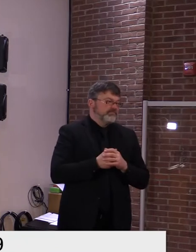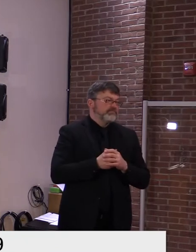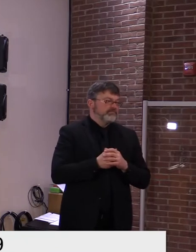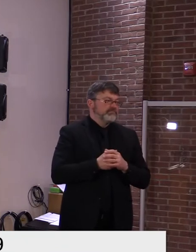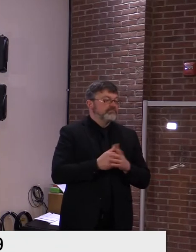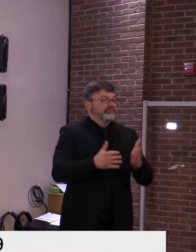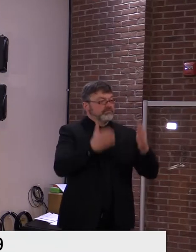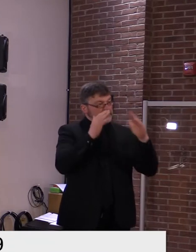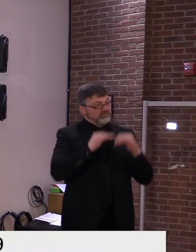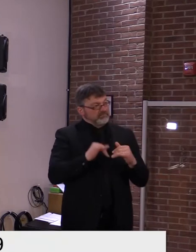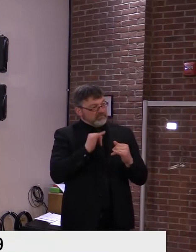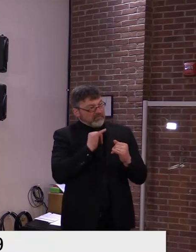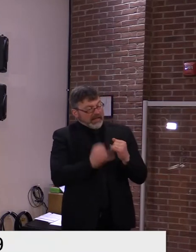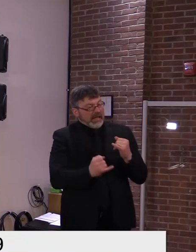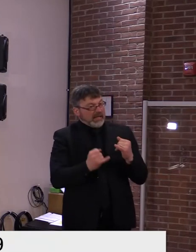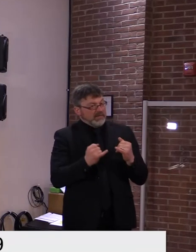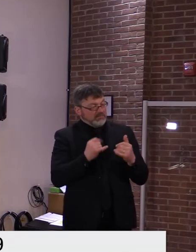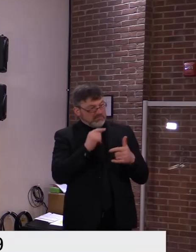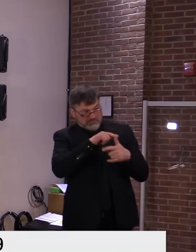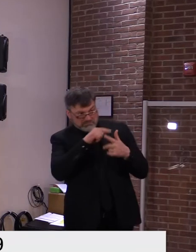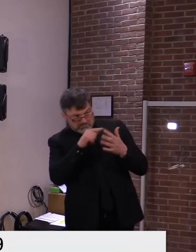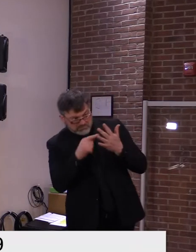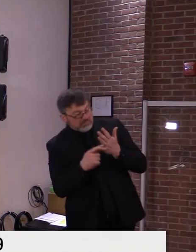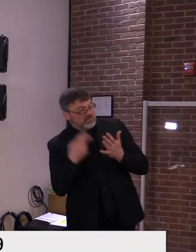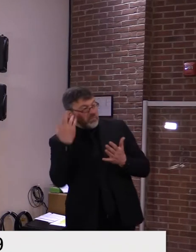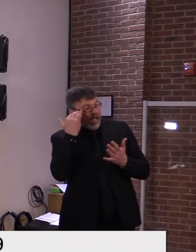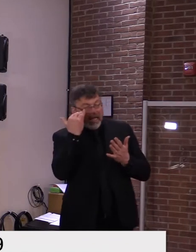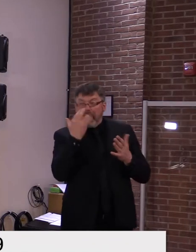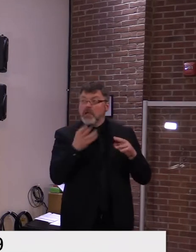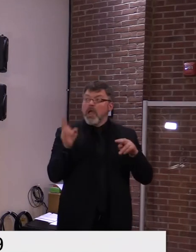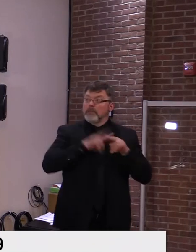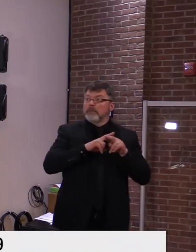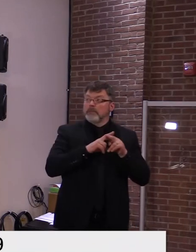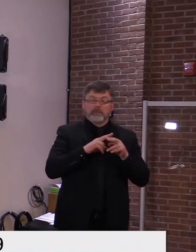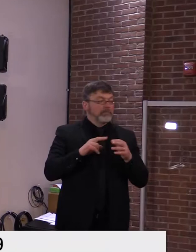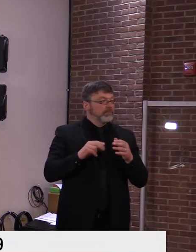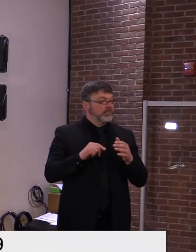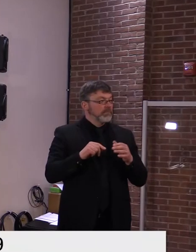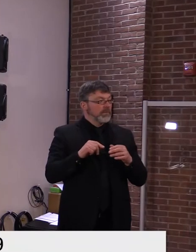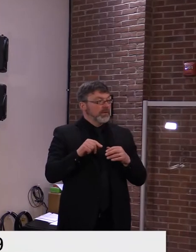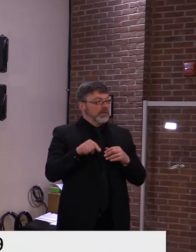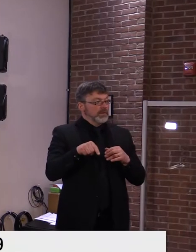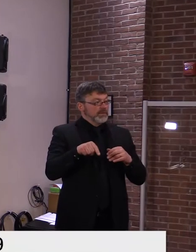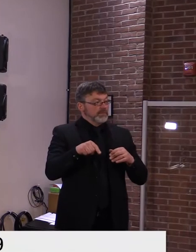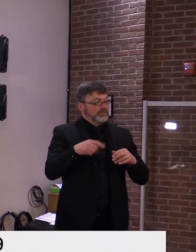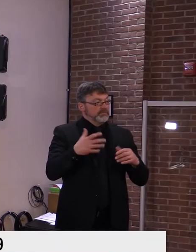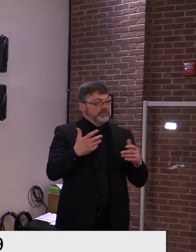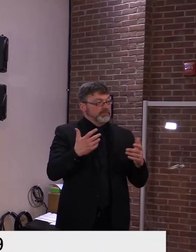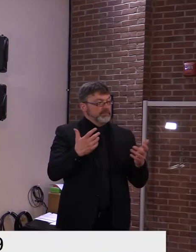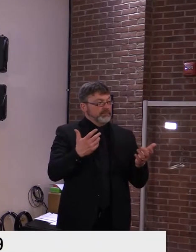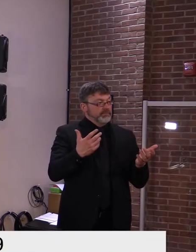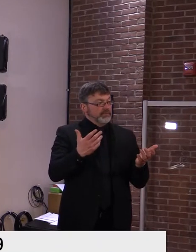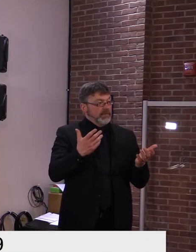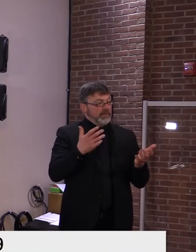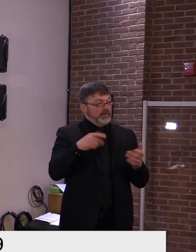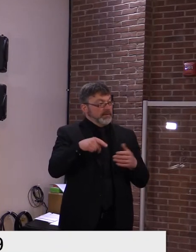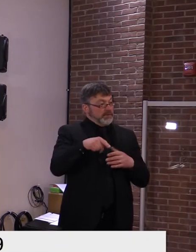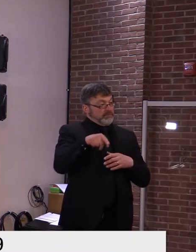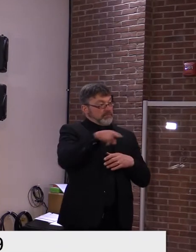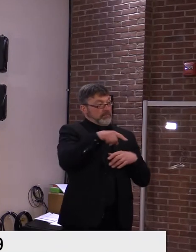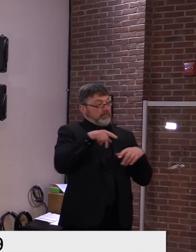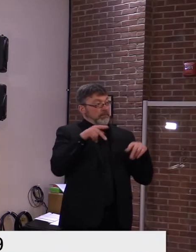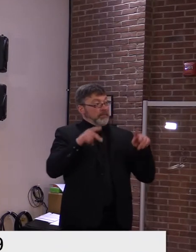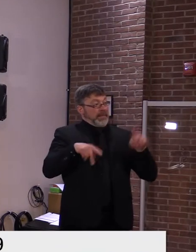people to, well, there was a necessity for people to use alternate procurement routes for